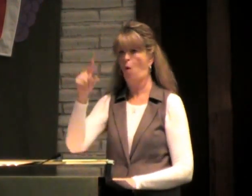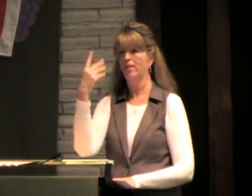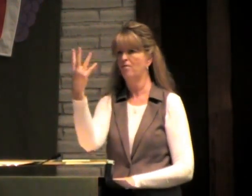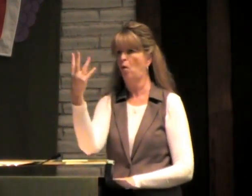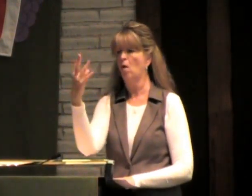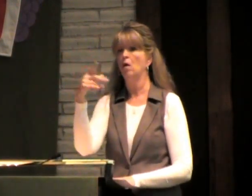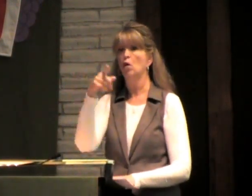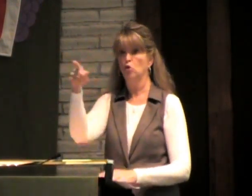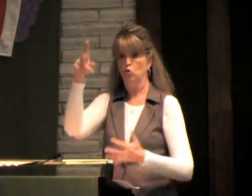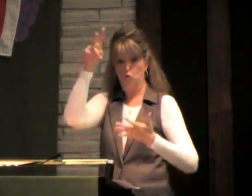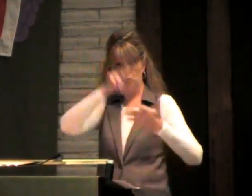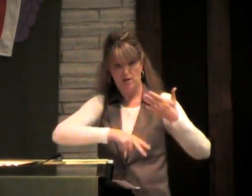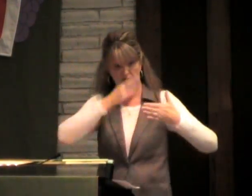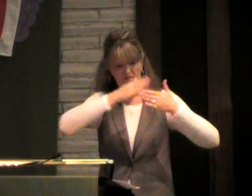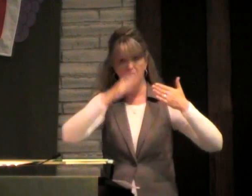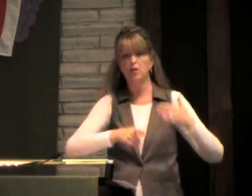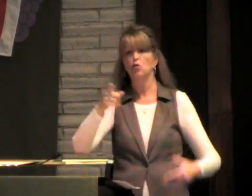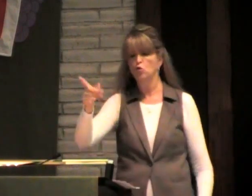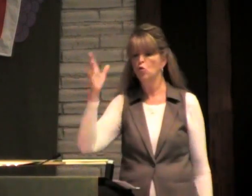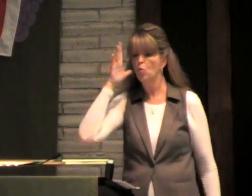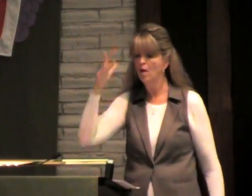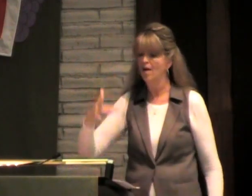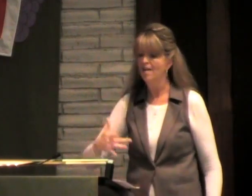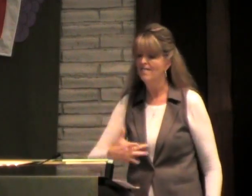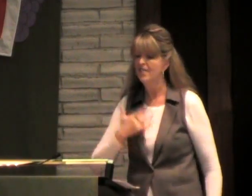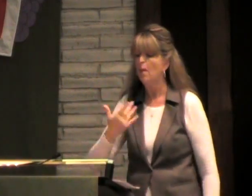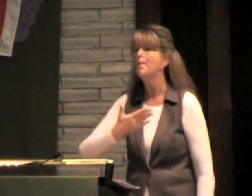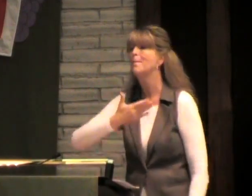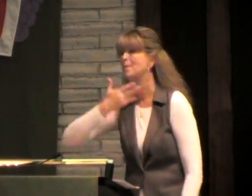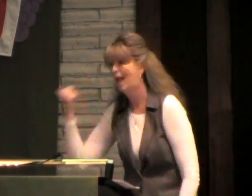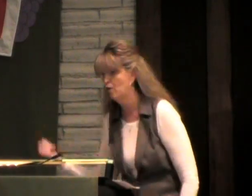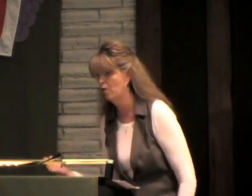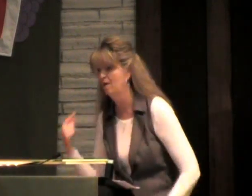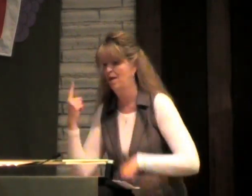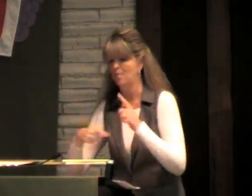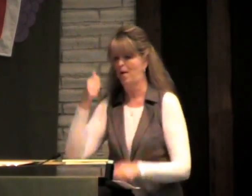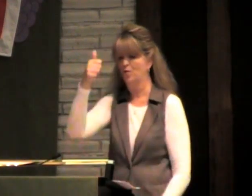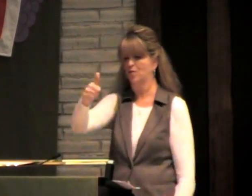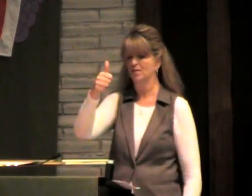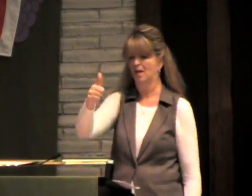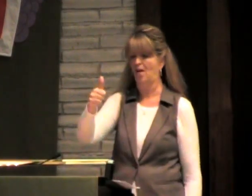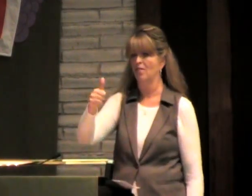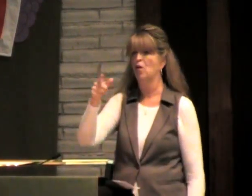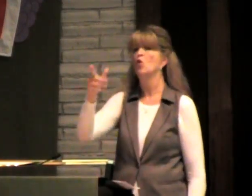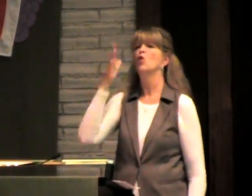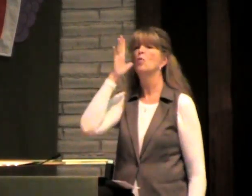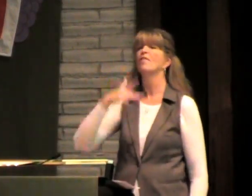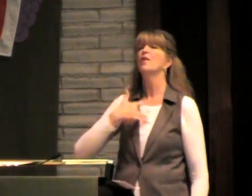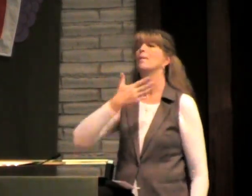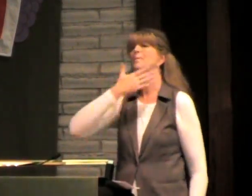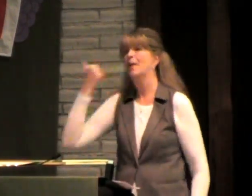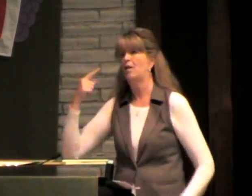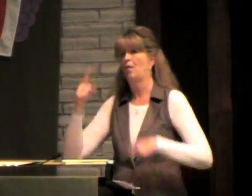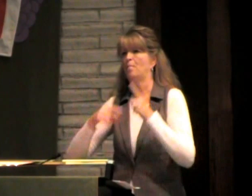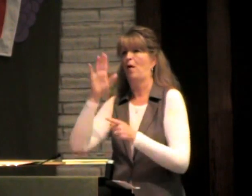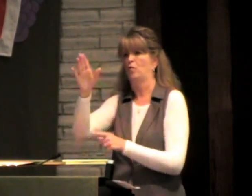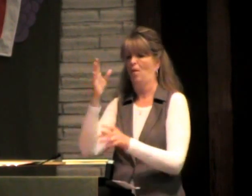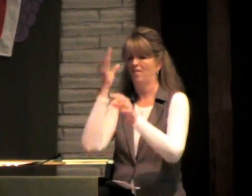Philippians. Just read the whole chapter 4 and that's all. And once you finish that, you will feel so much better about yourself, you'll feel